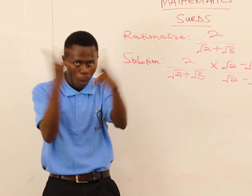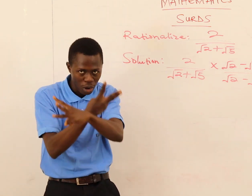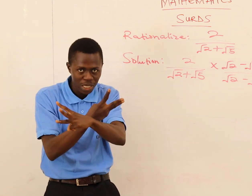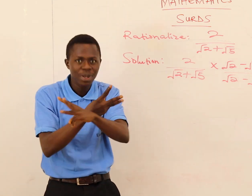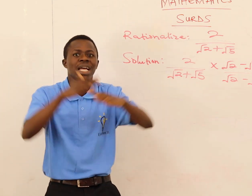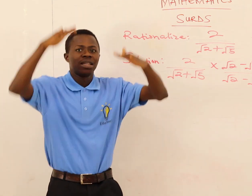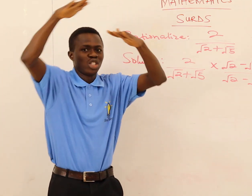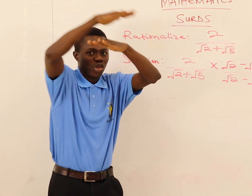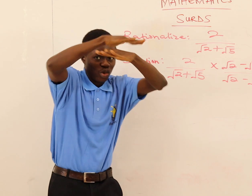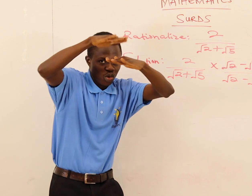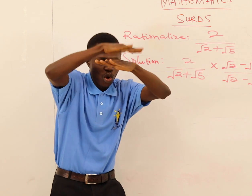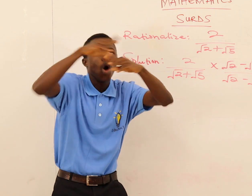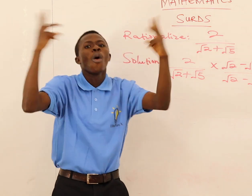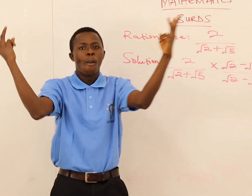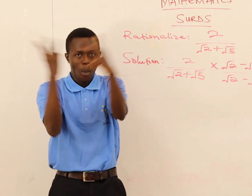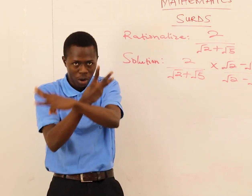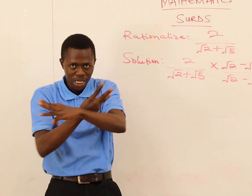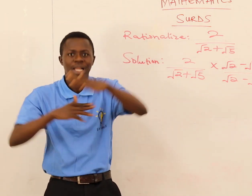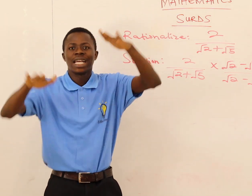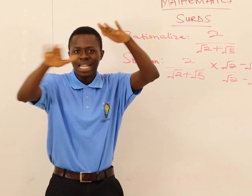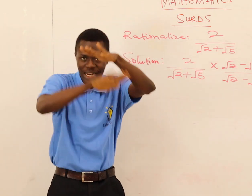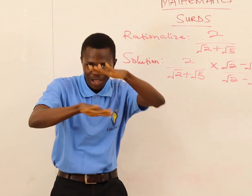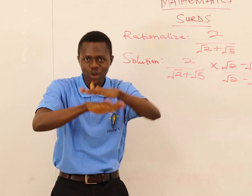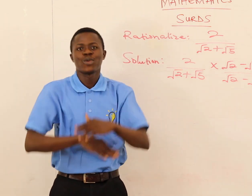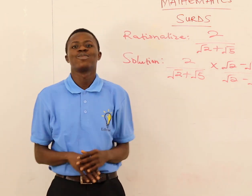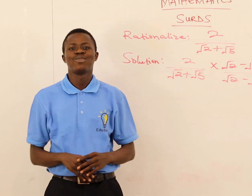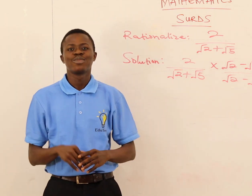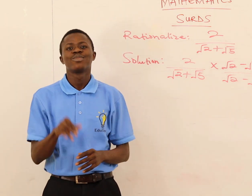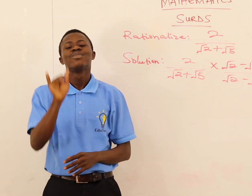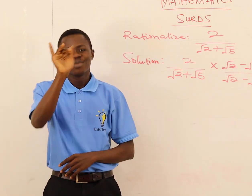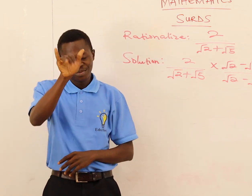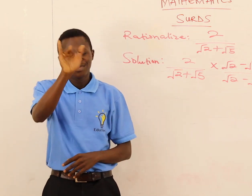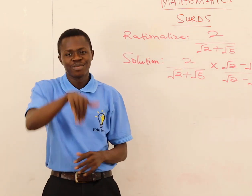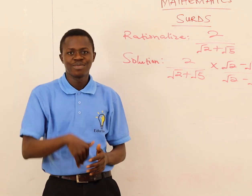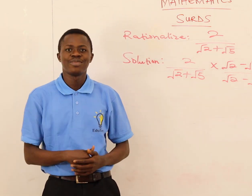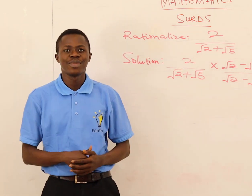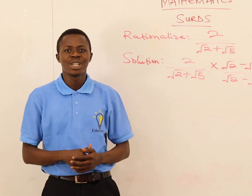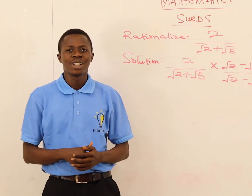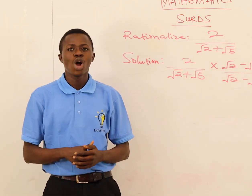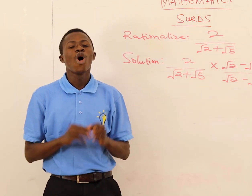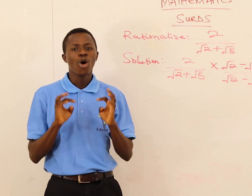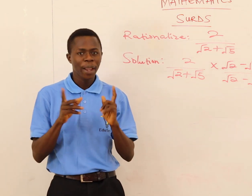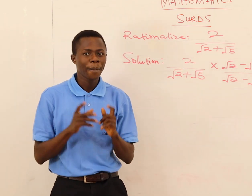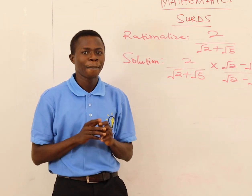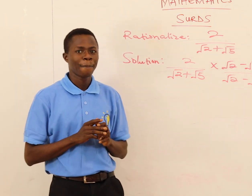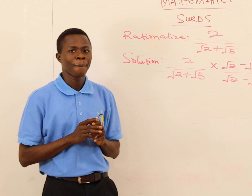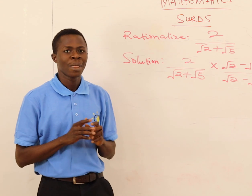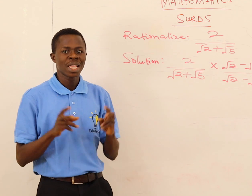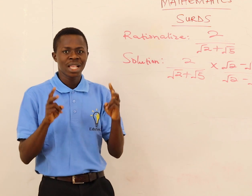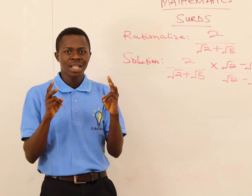the one on the other side. So the sign on the right hand side is different from the sign on the left hand side. So